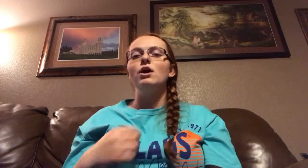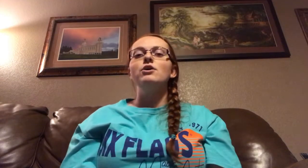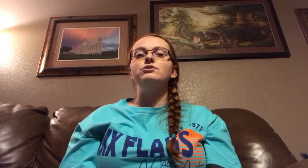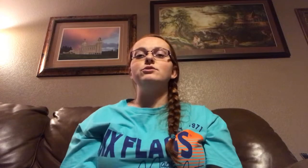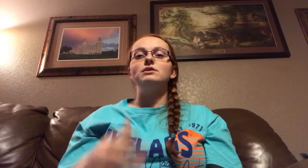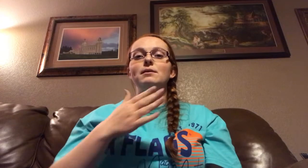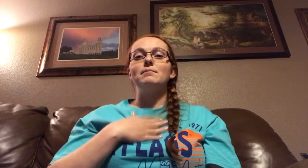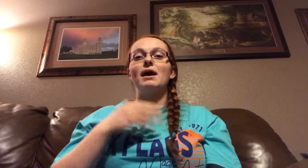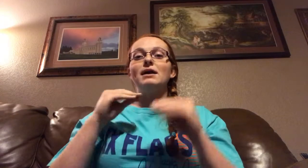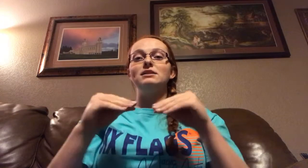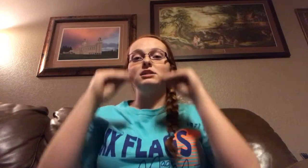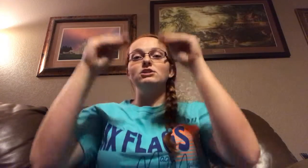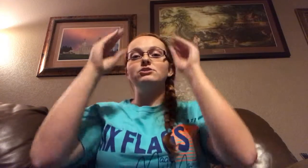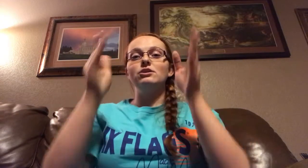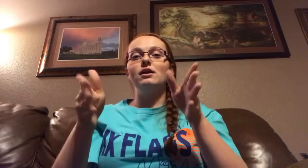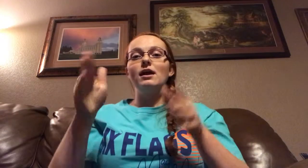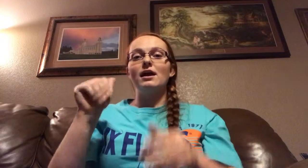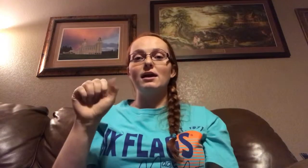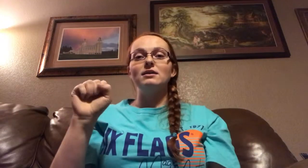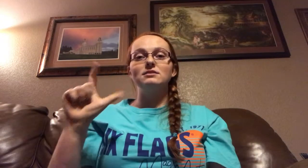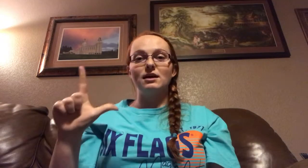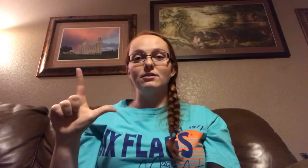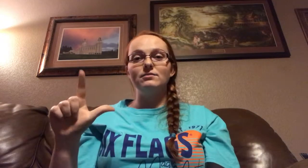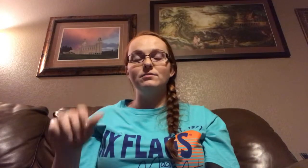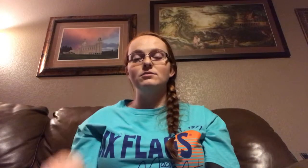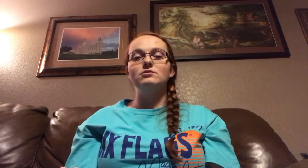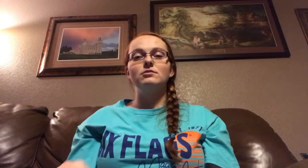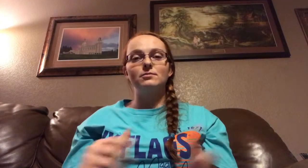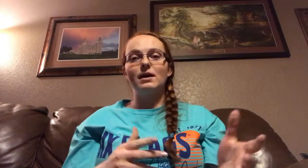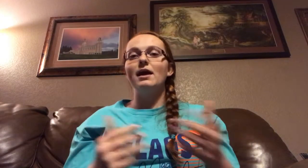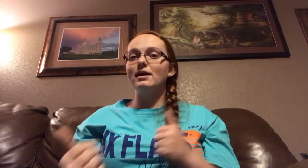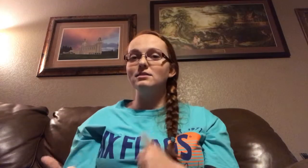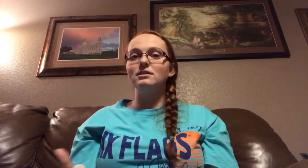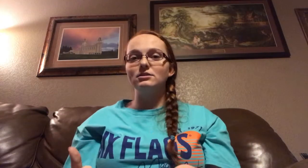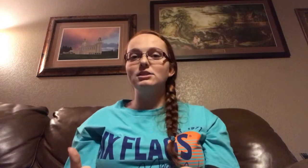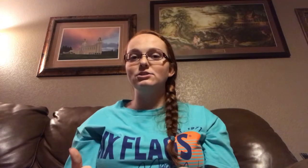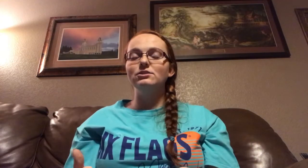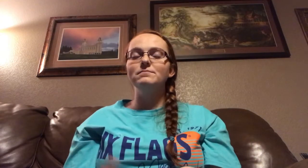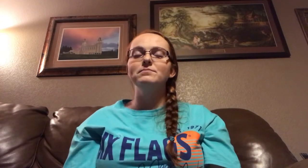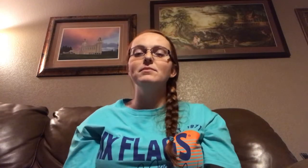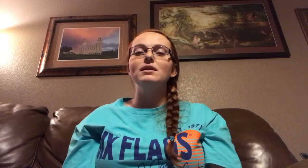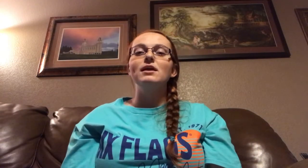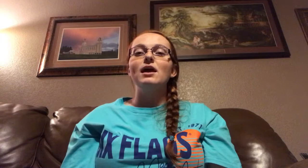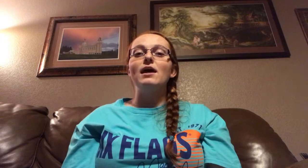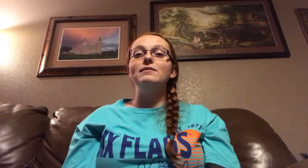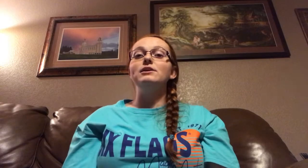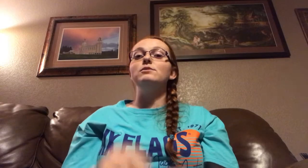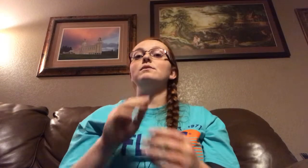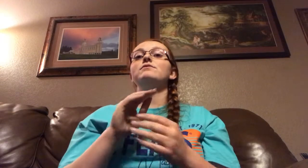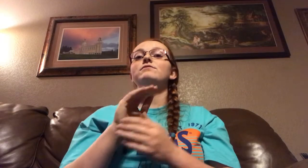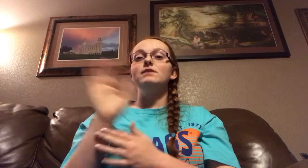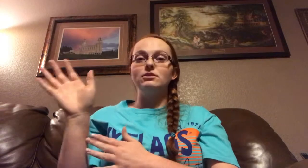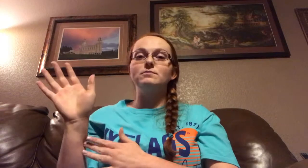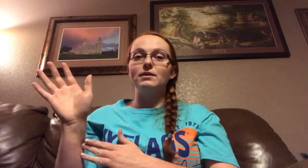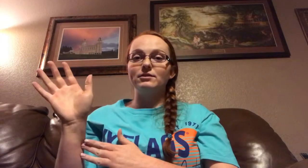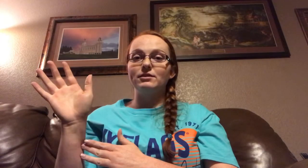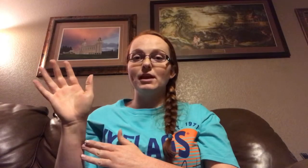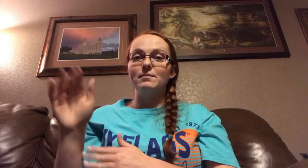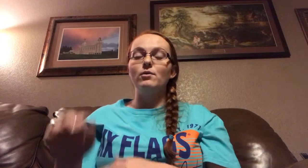So you'd say my teacher ASL, so my ASL teacher, and then you would finger spell their name, or